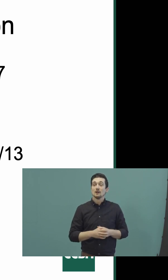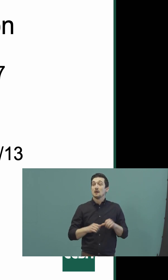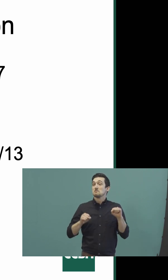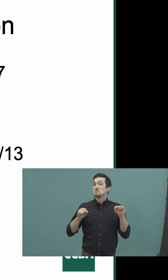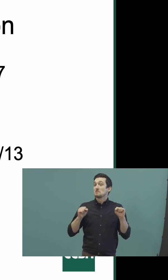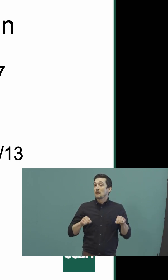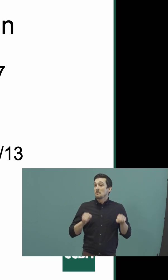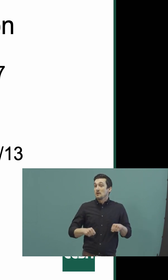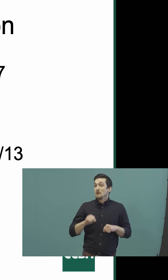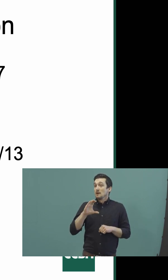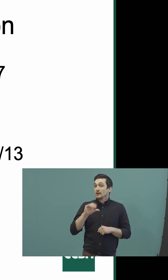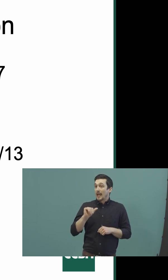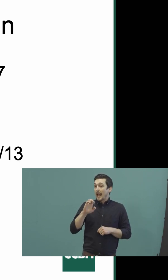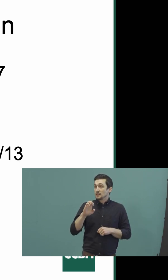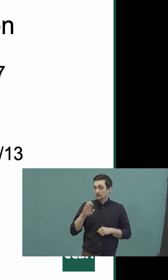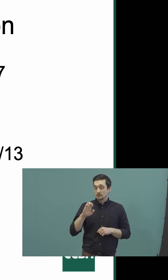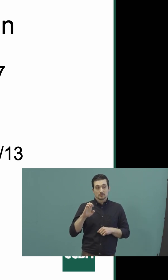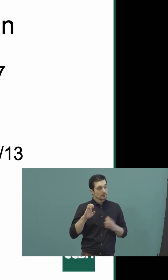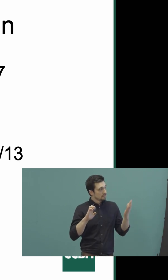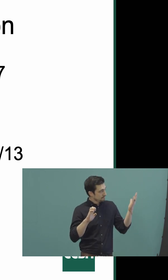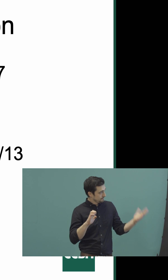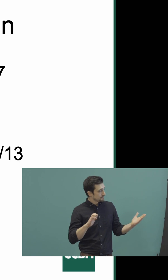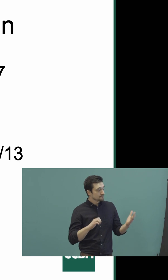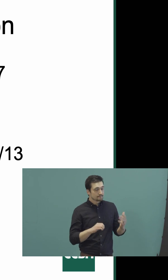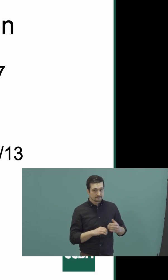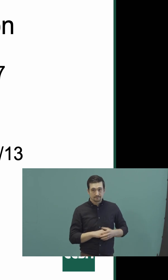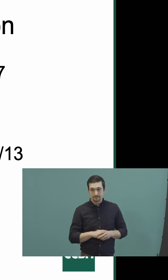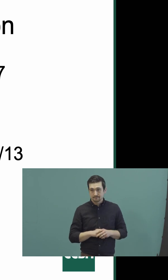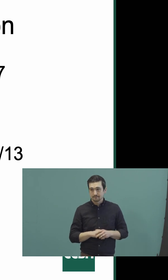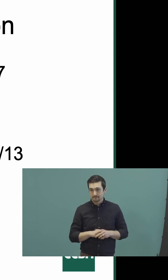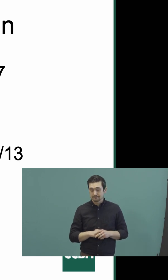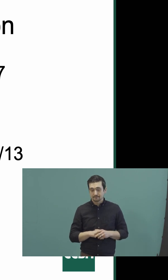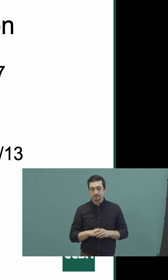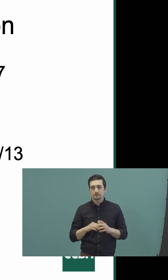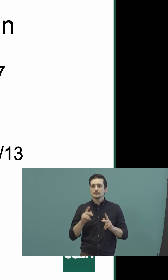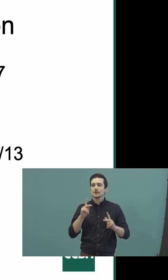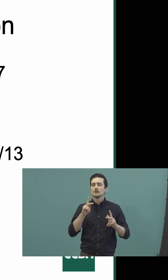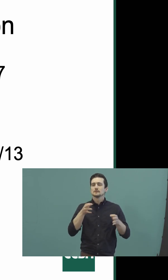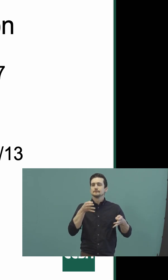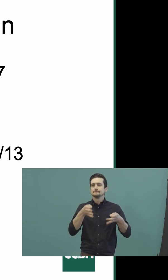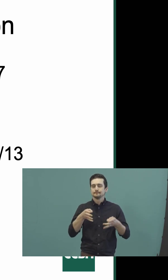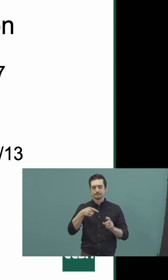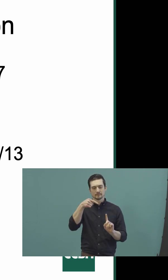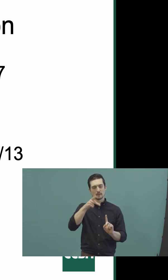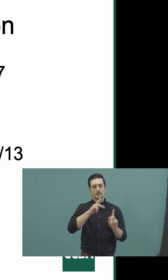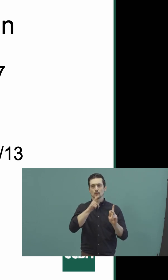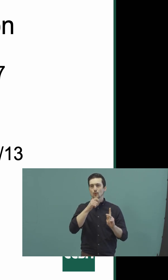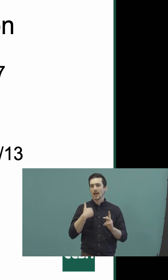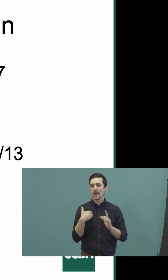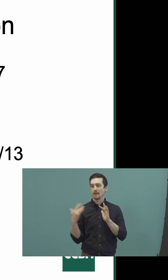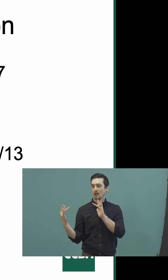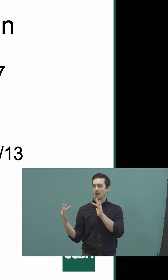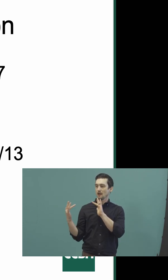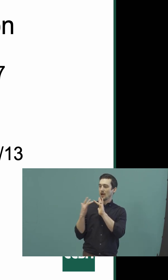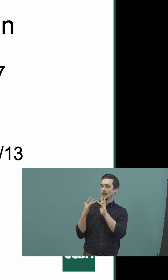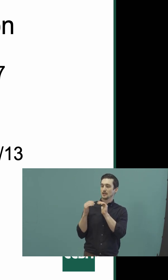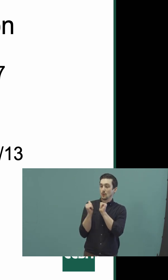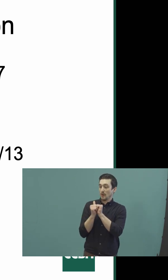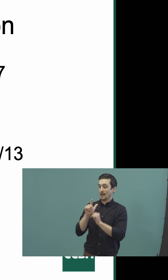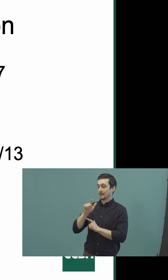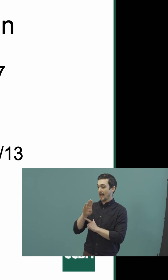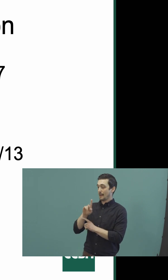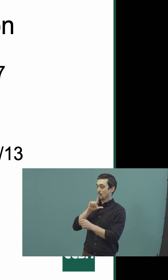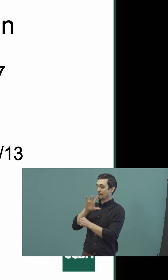cases are, in this particular number I'm presenting today, are people who have had contacts with